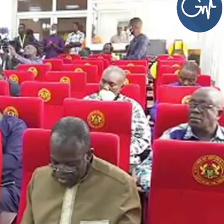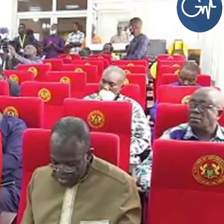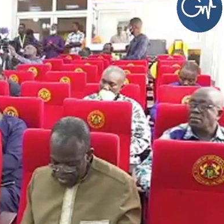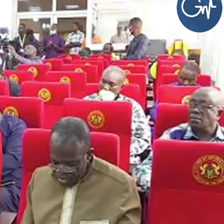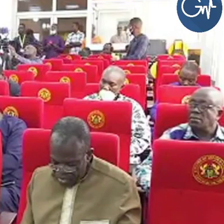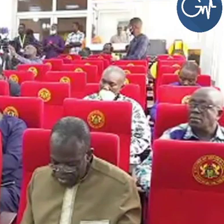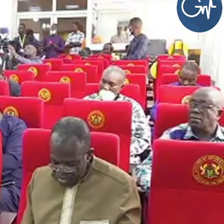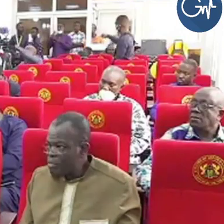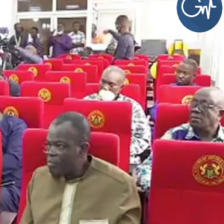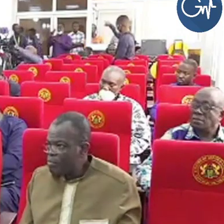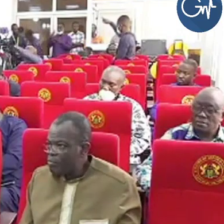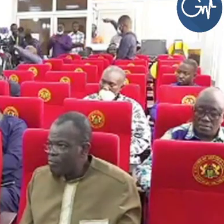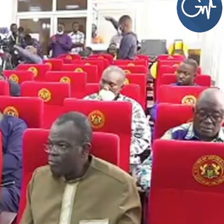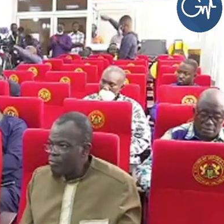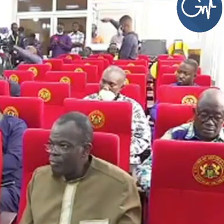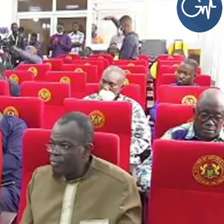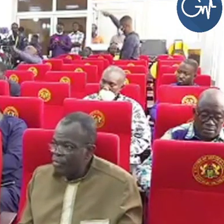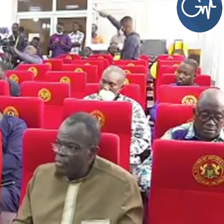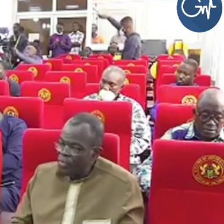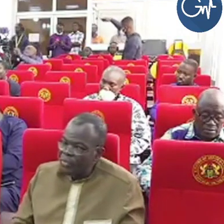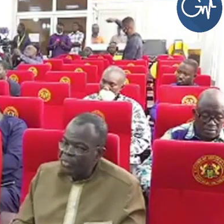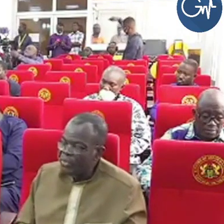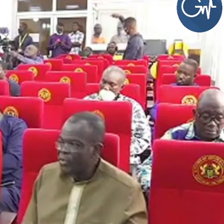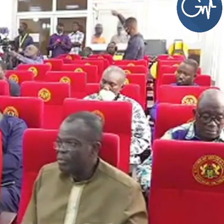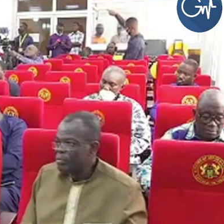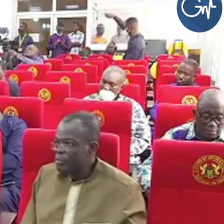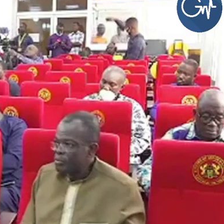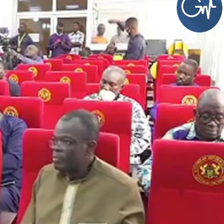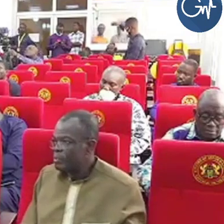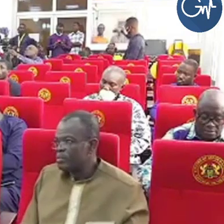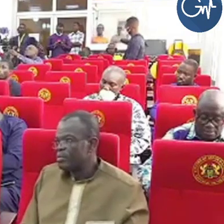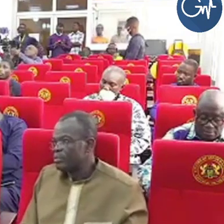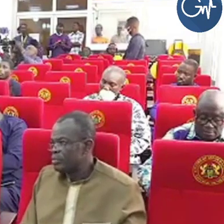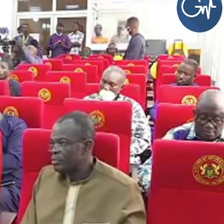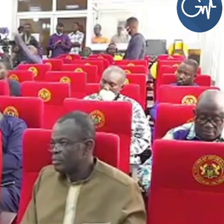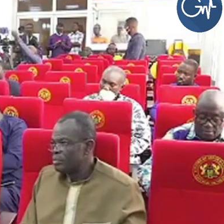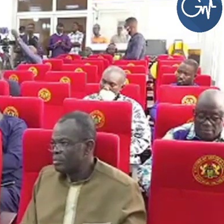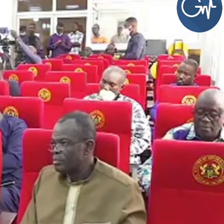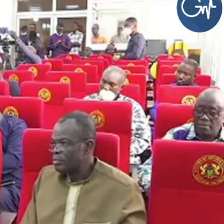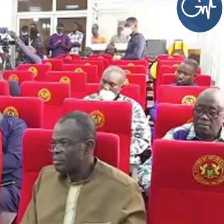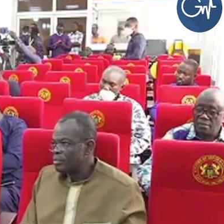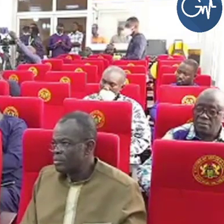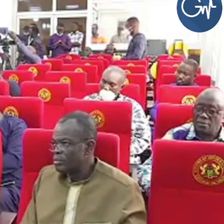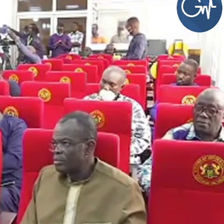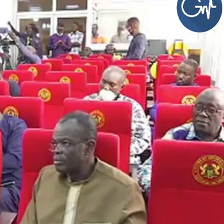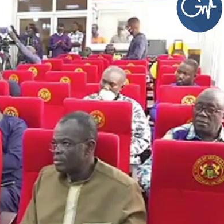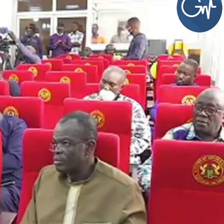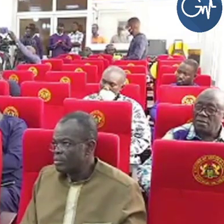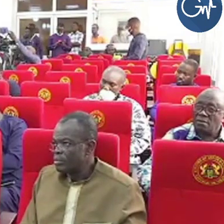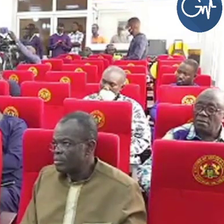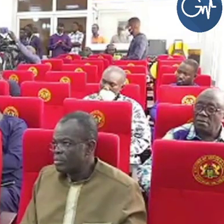Didi Kaino, Samuel, TV Africa. Enye nukure se,